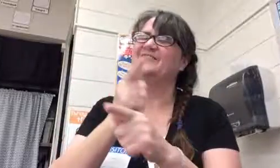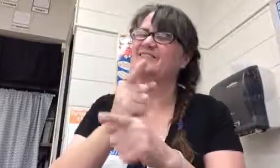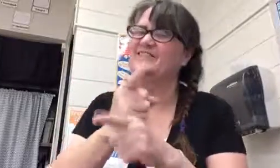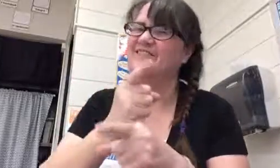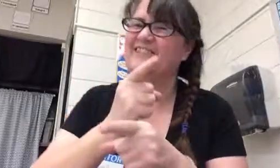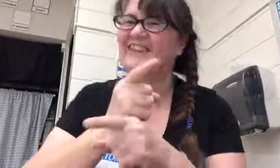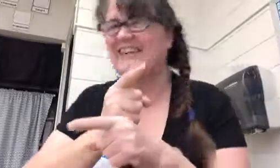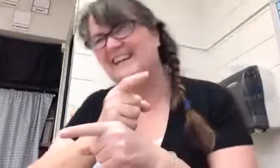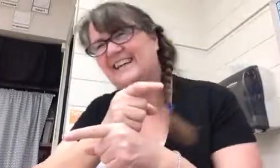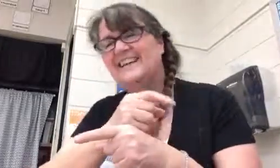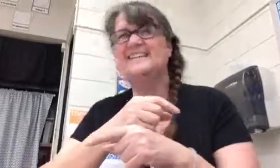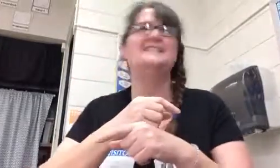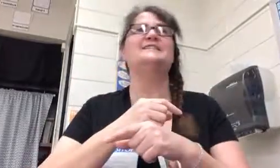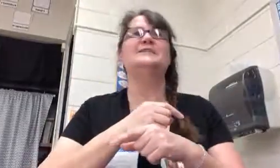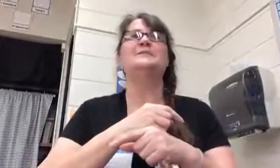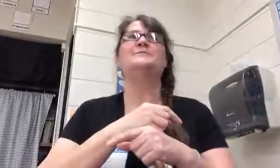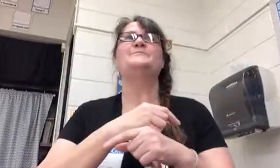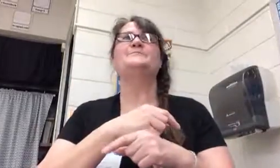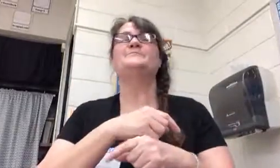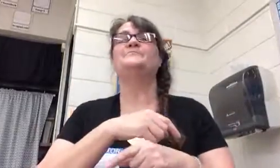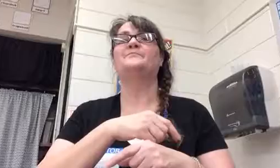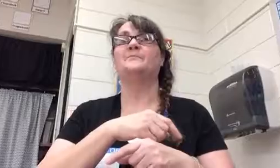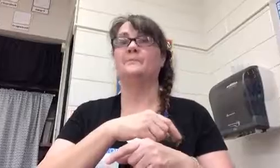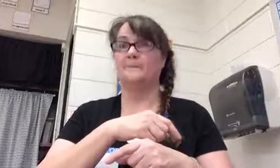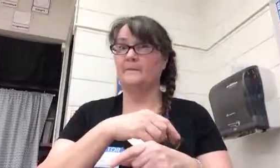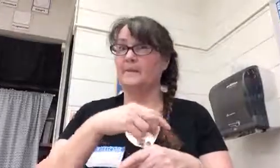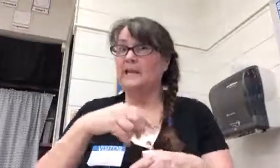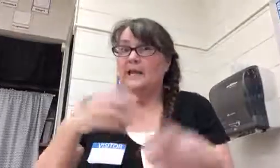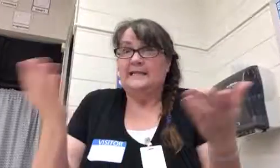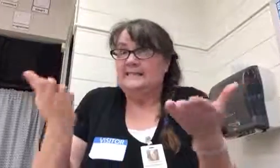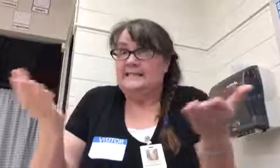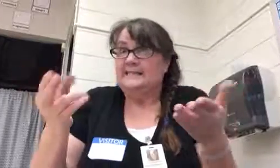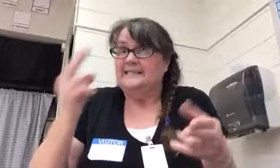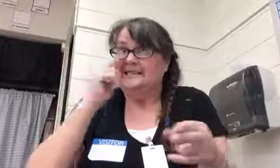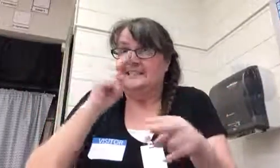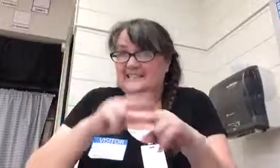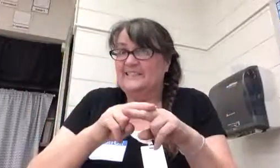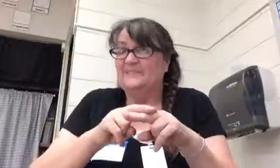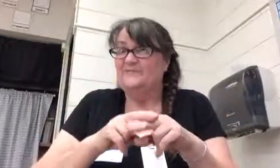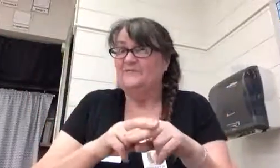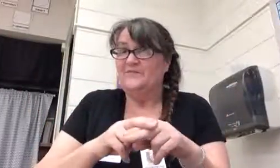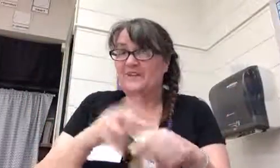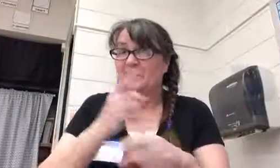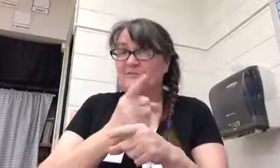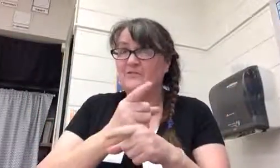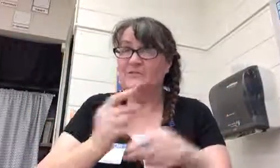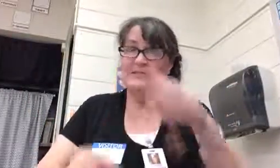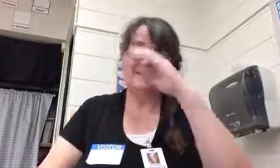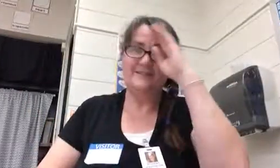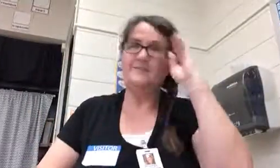Well, I mean that it makes sounds by your hands clapping. Anyone think of another animal? There's still more. Justice?